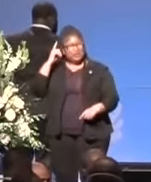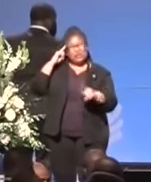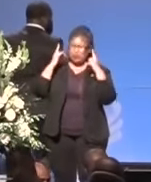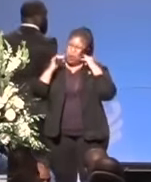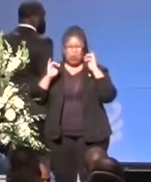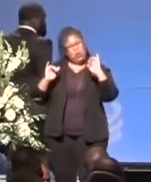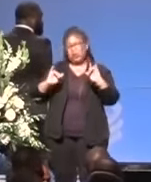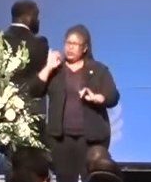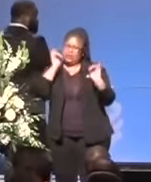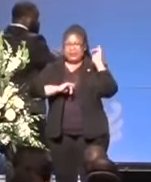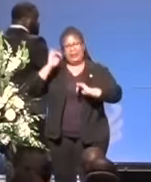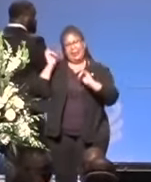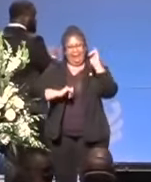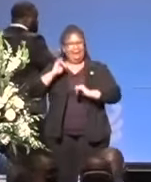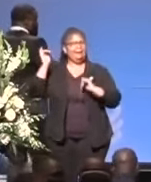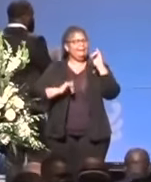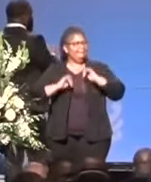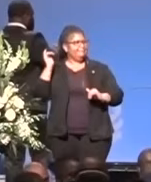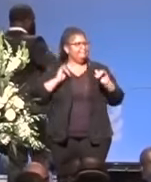Yeah.